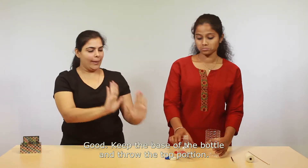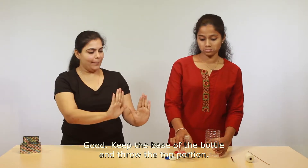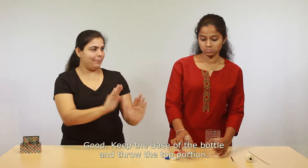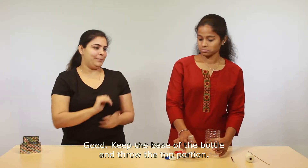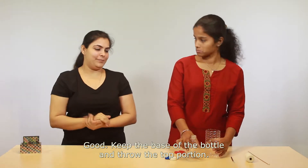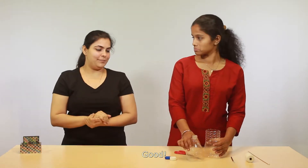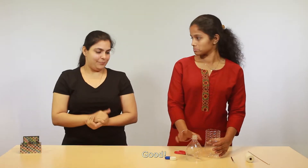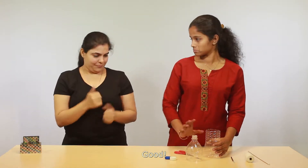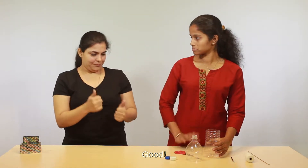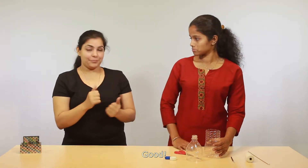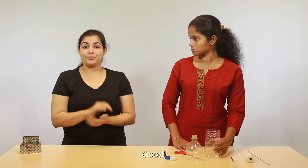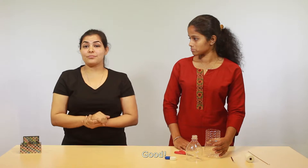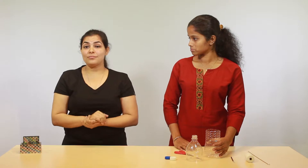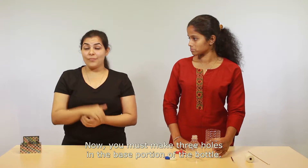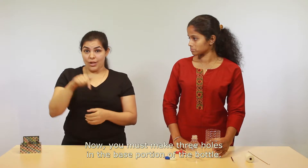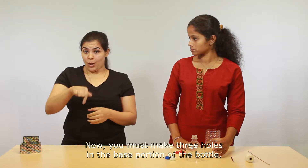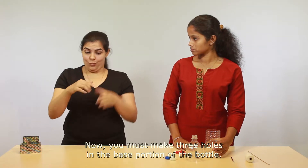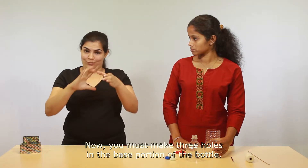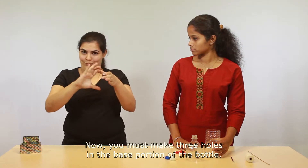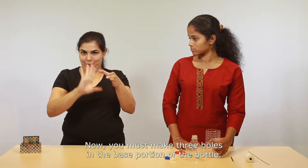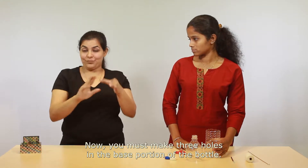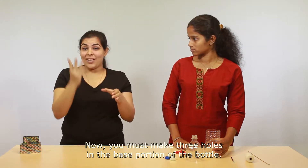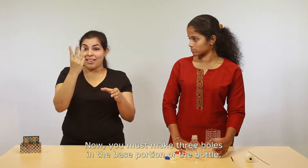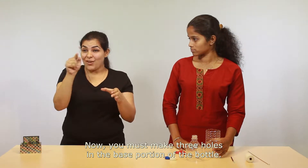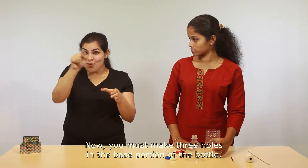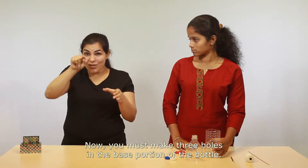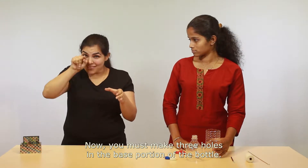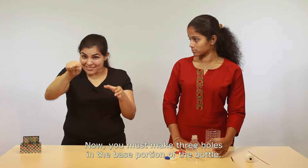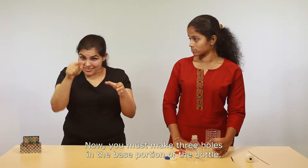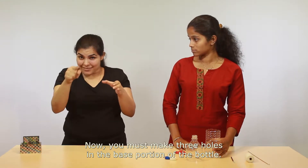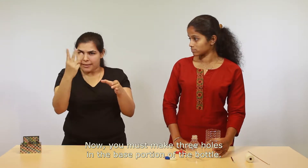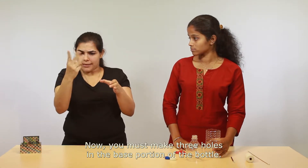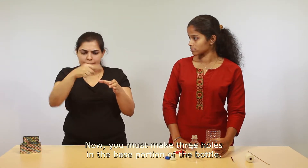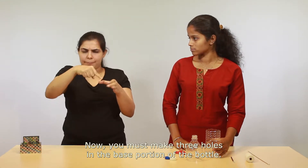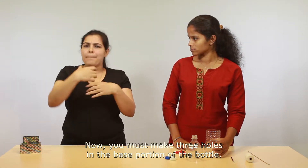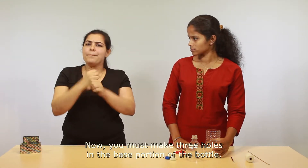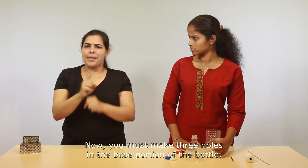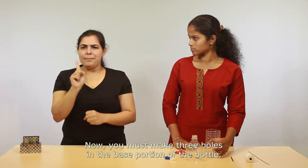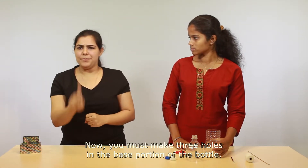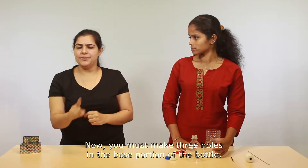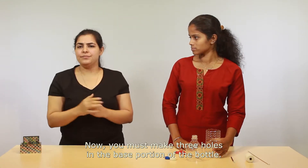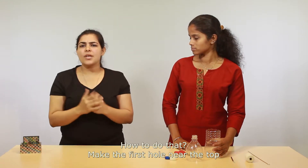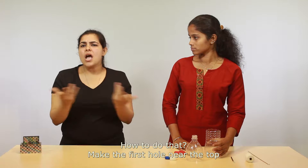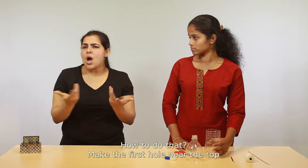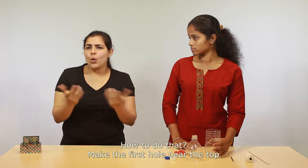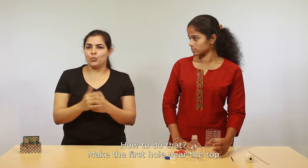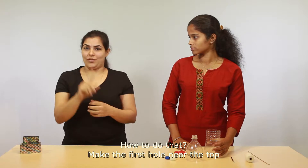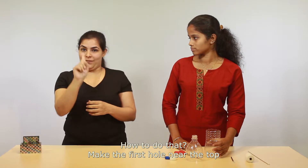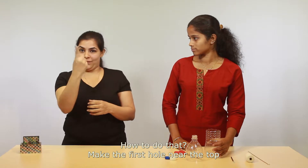good now you must make three holes in the base portion of the bottle mm-hmm how to do